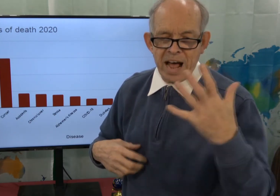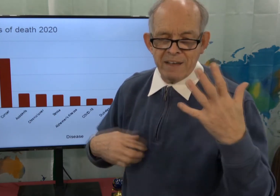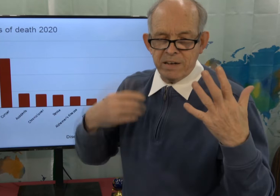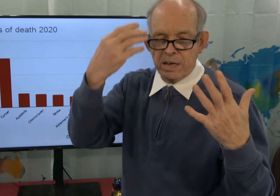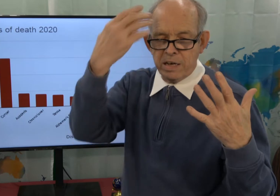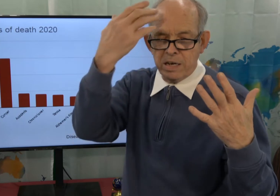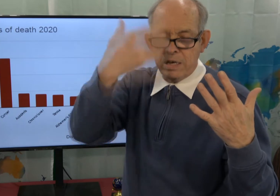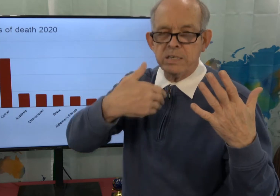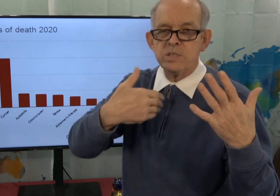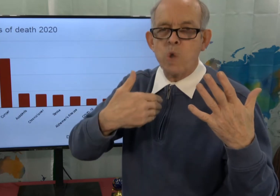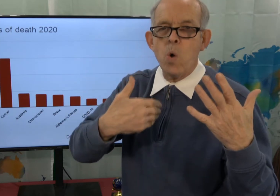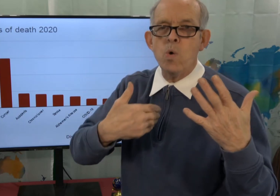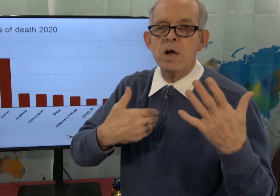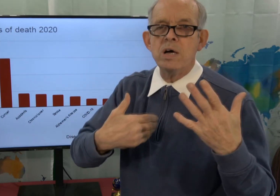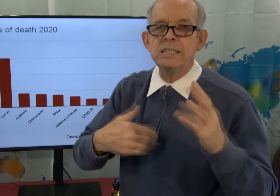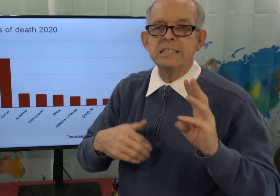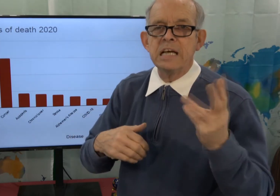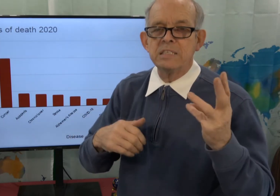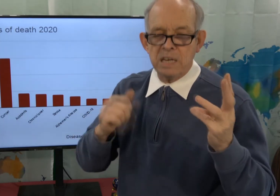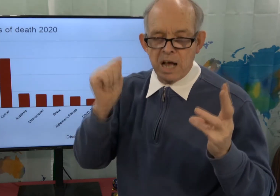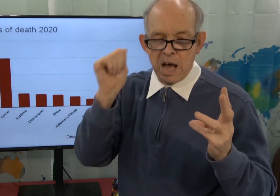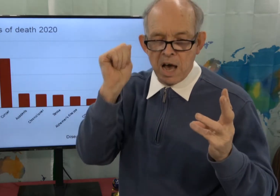Five, stroke. Six,